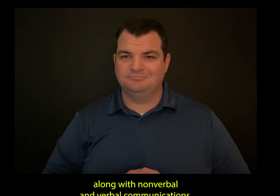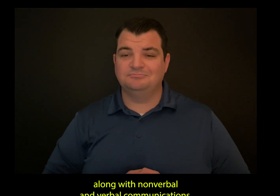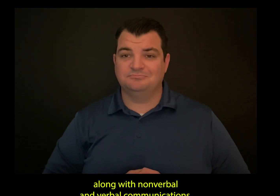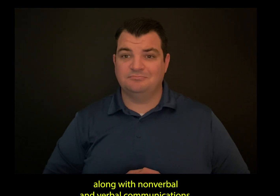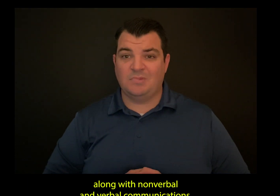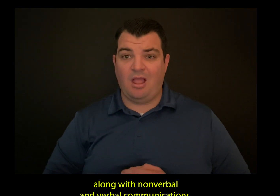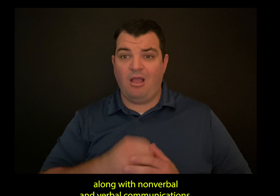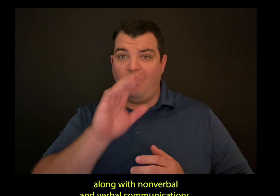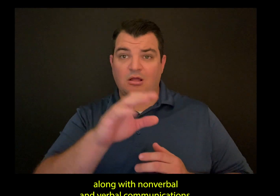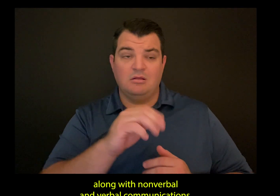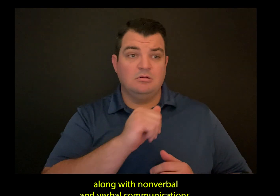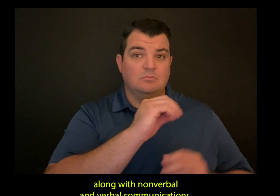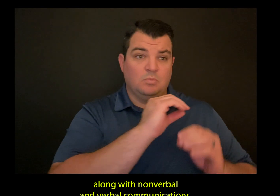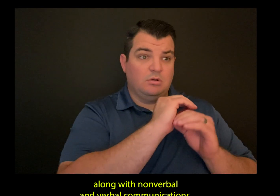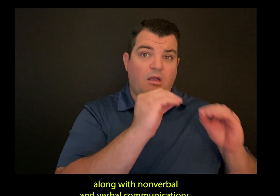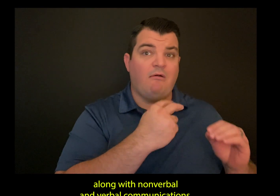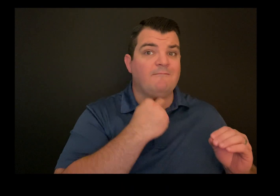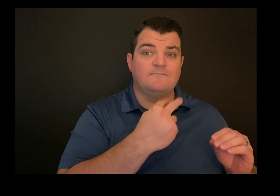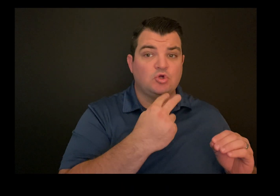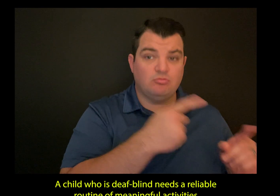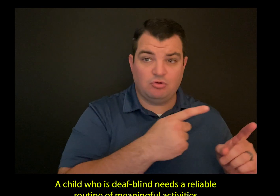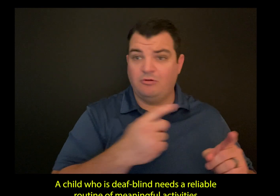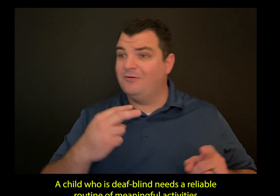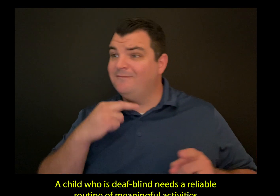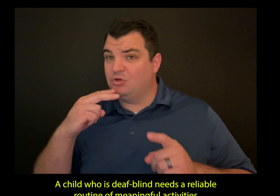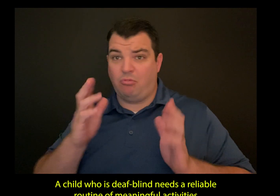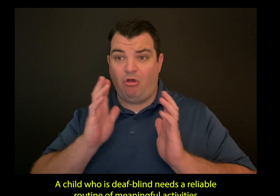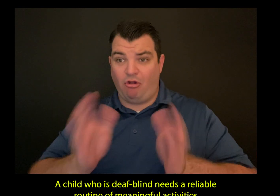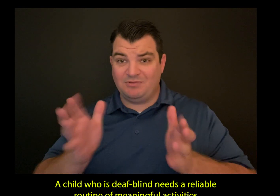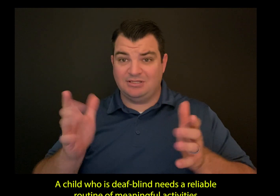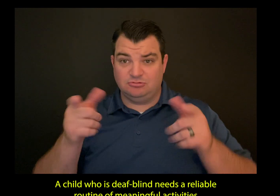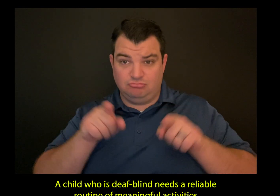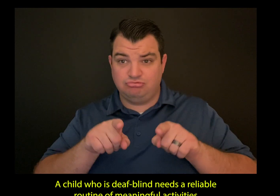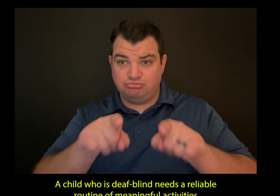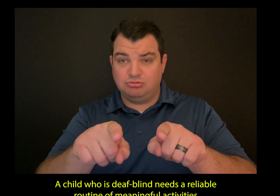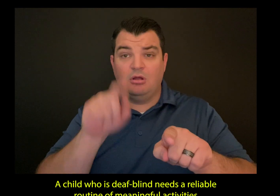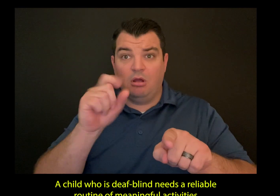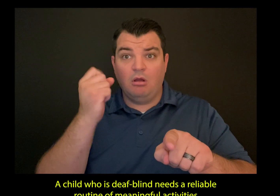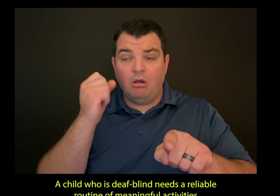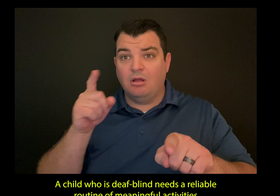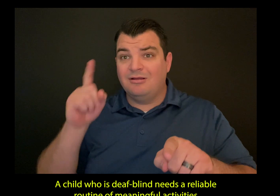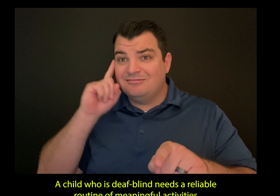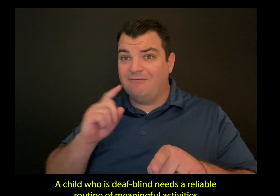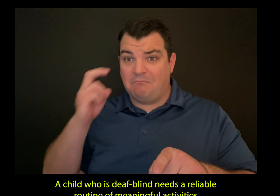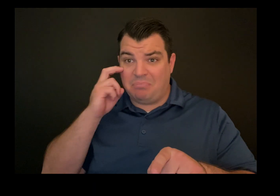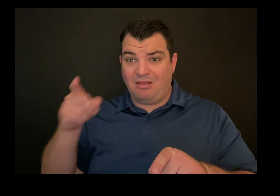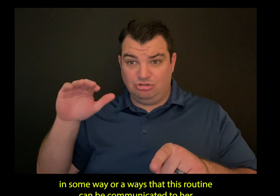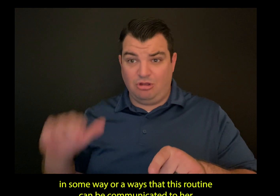Along with nonverbal and verbal communications, a child who is deafblind needs a reliable routine of meaningful activities, and